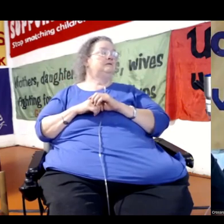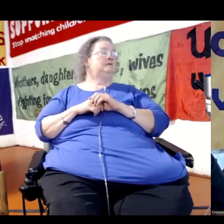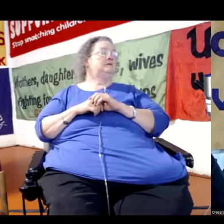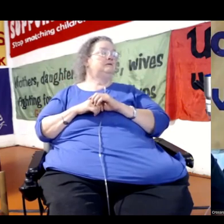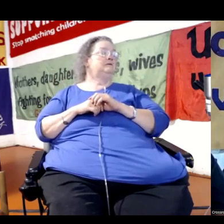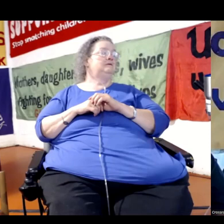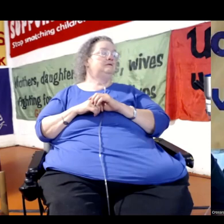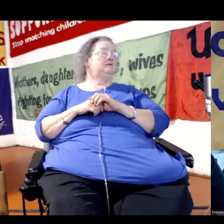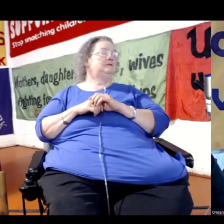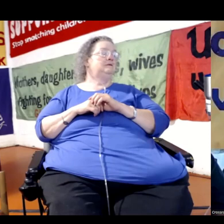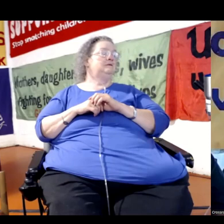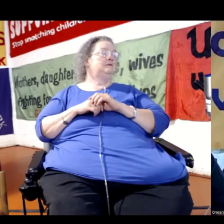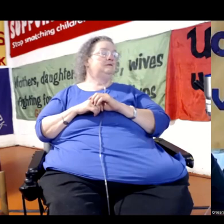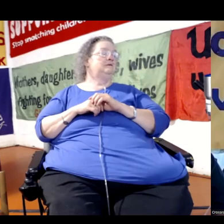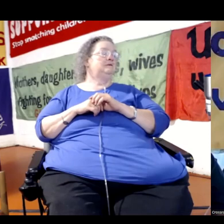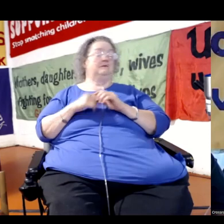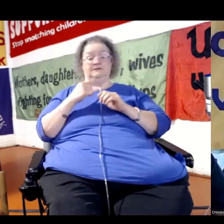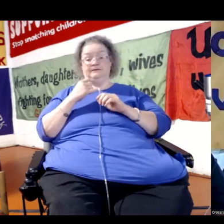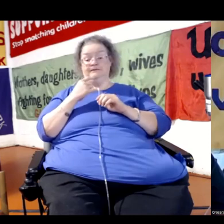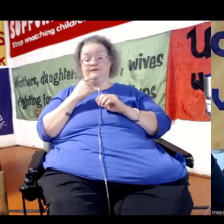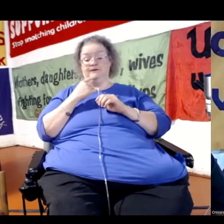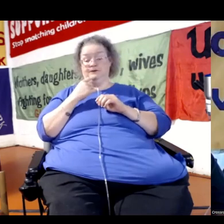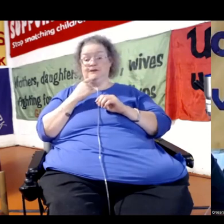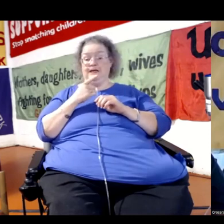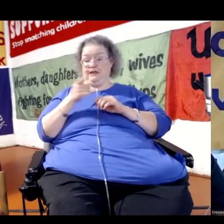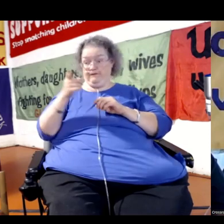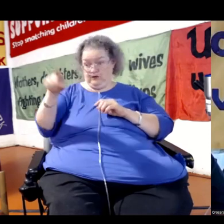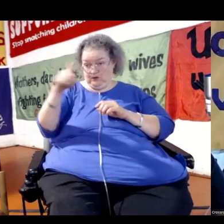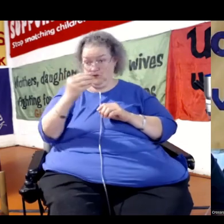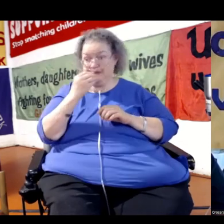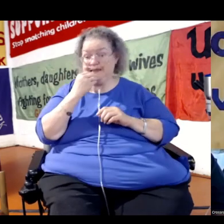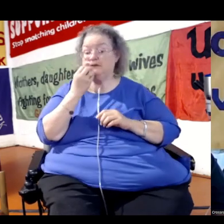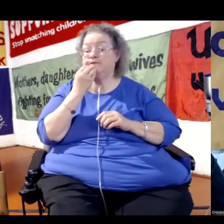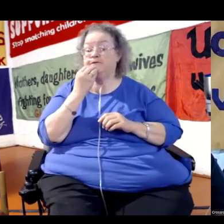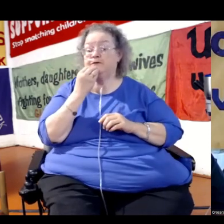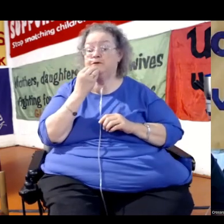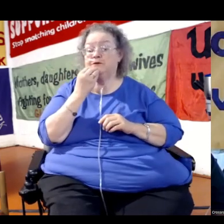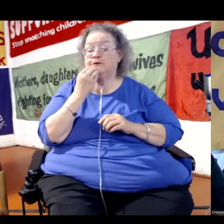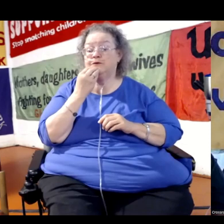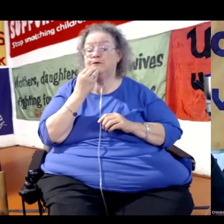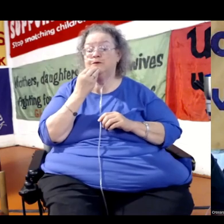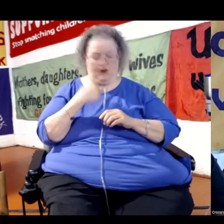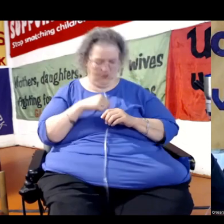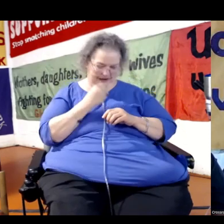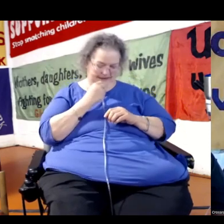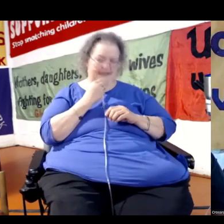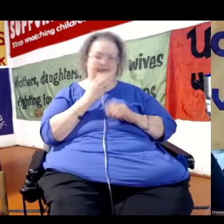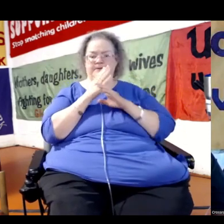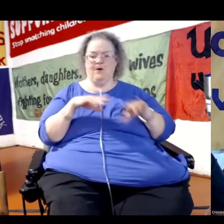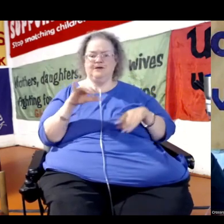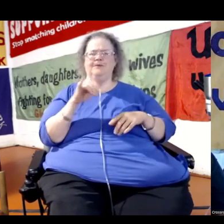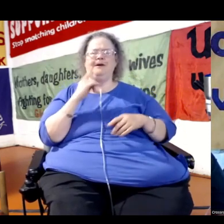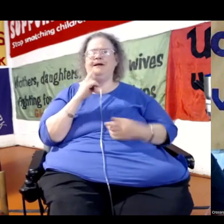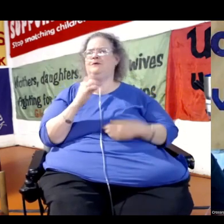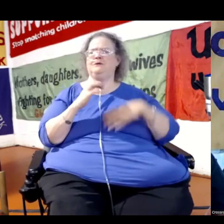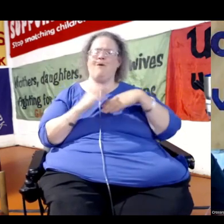will eat the food and we'll go, you know, we'll be quiet. It was like oatmeal with nothing and green